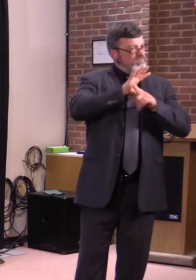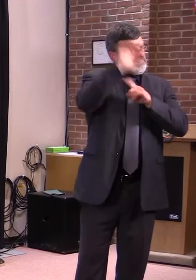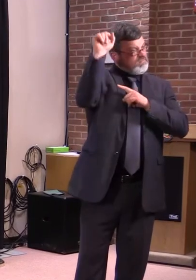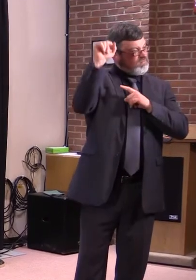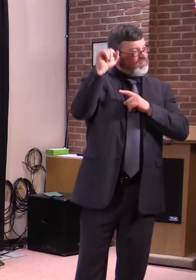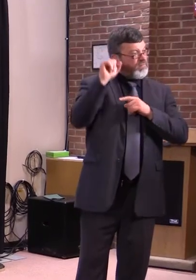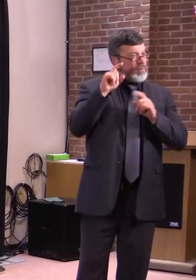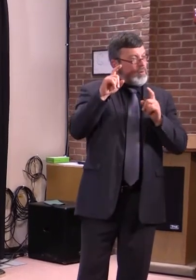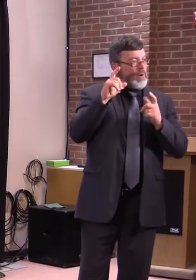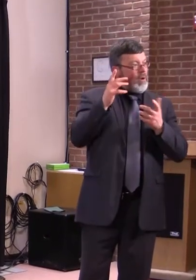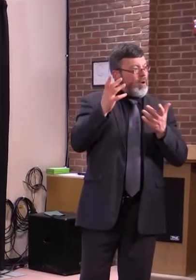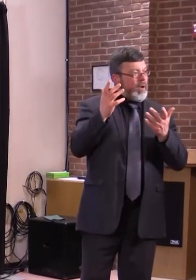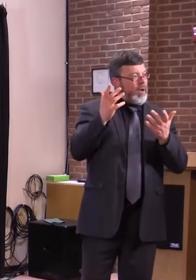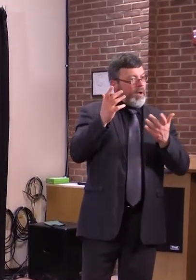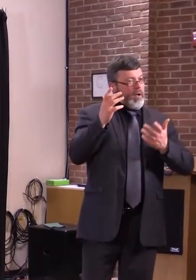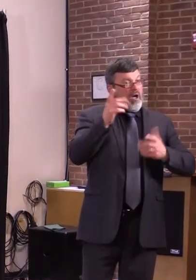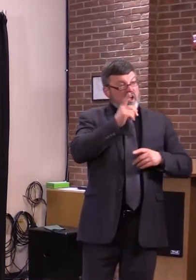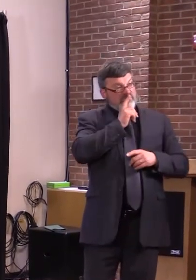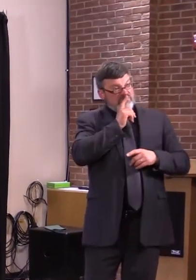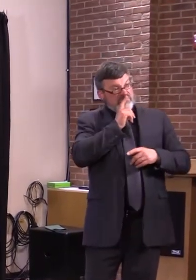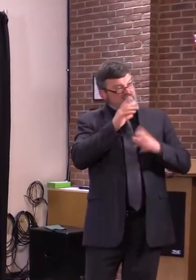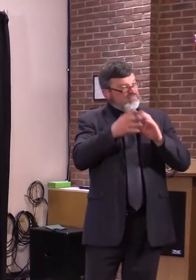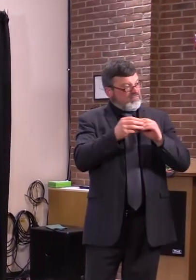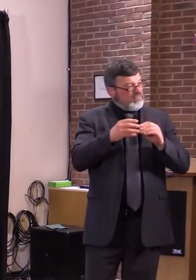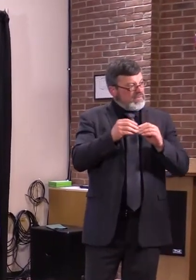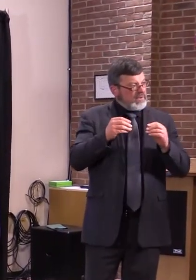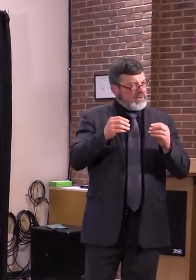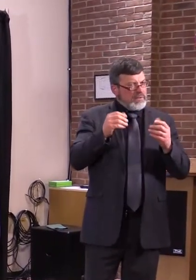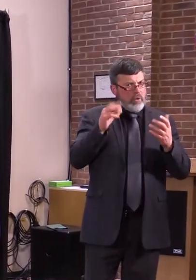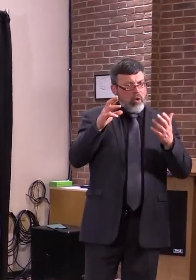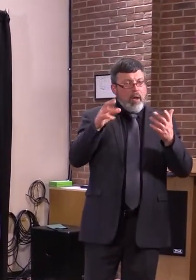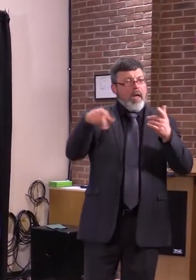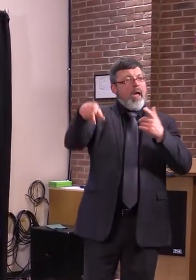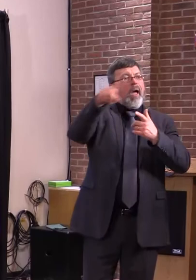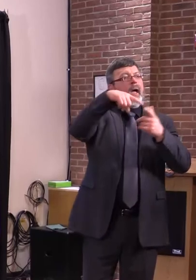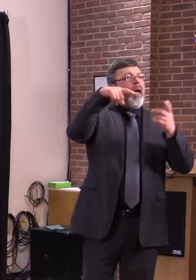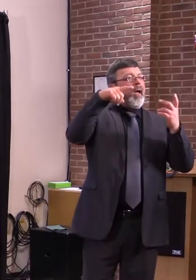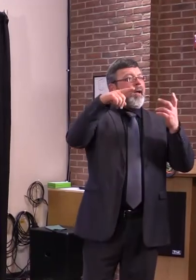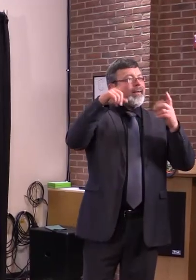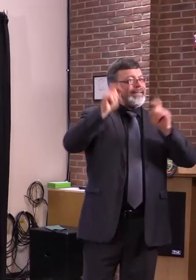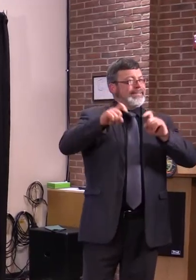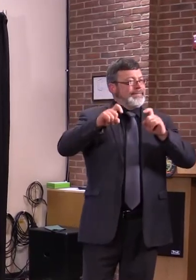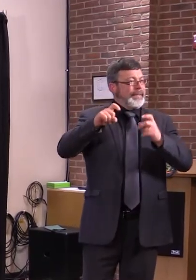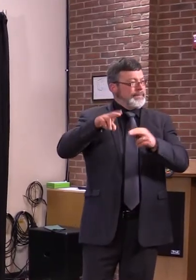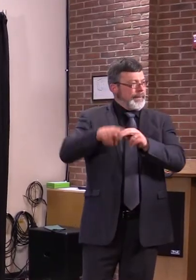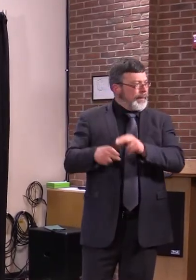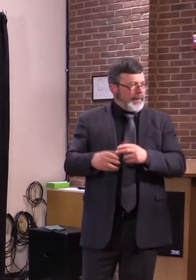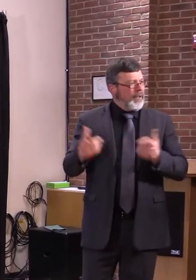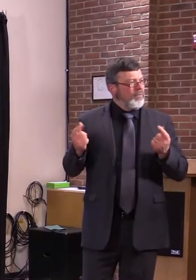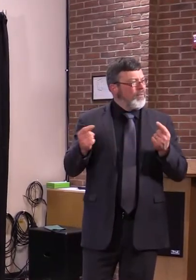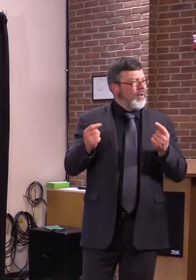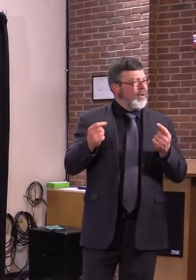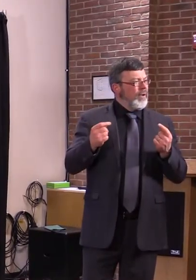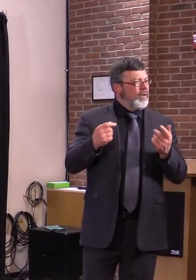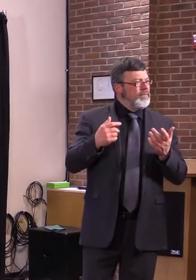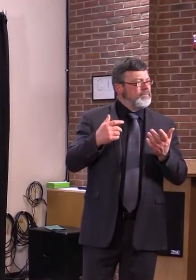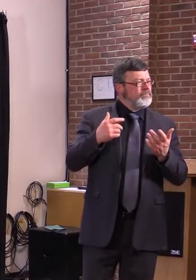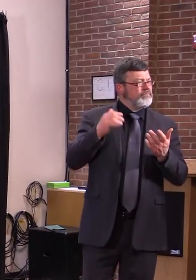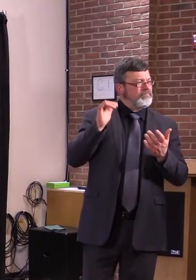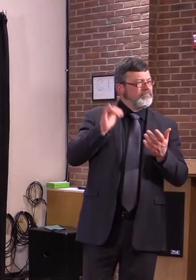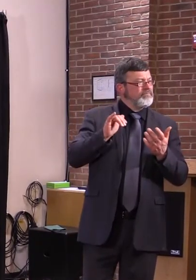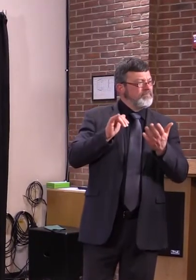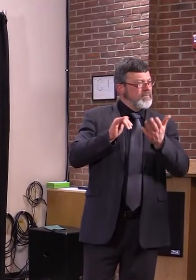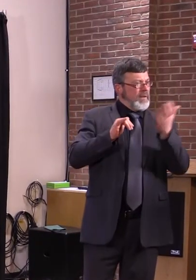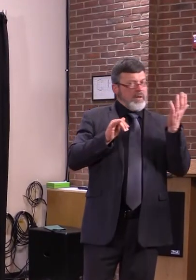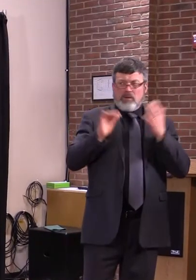are getting posted. And also, if having that data available to the health department is